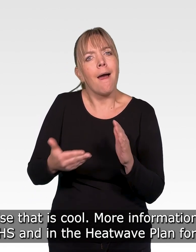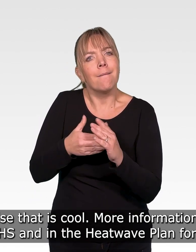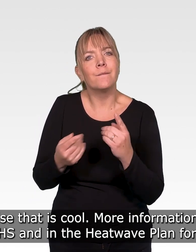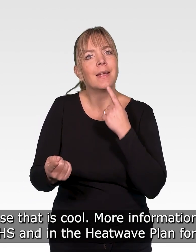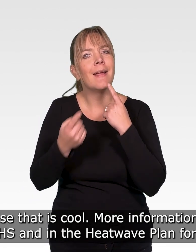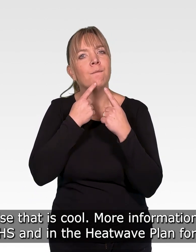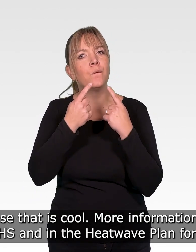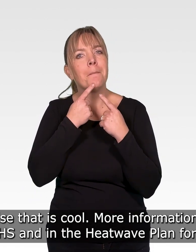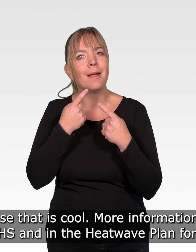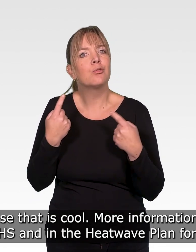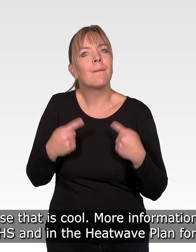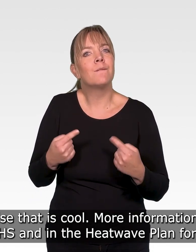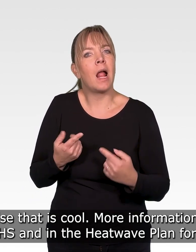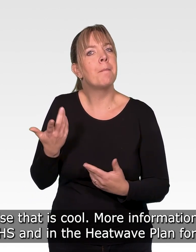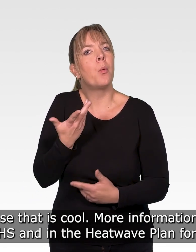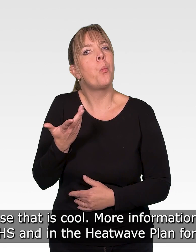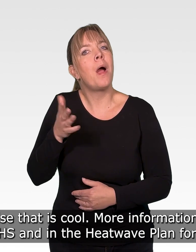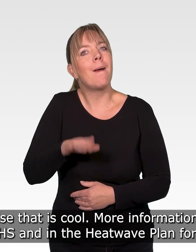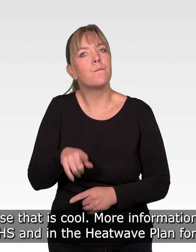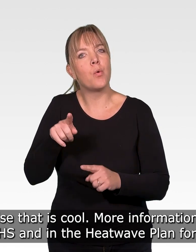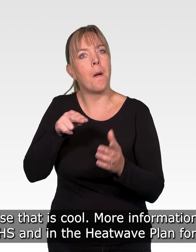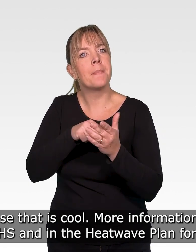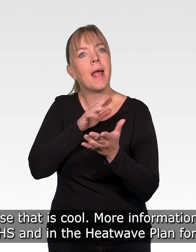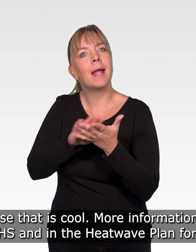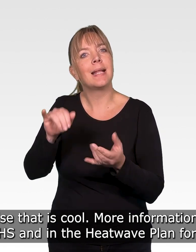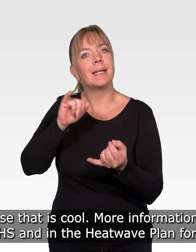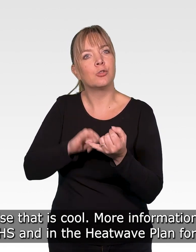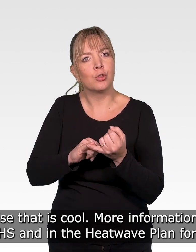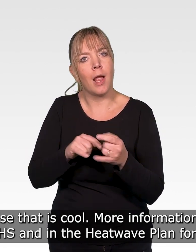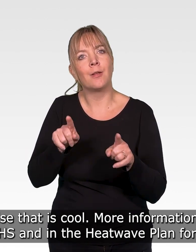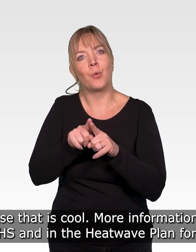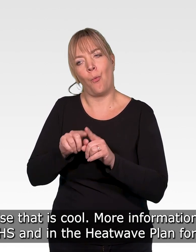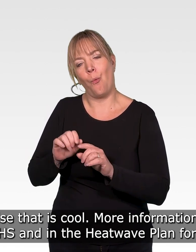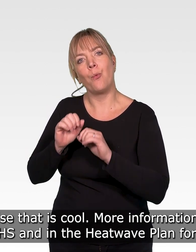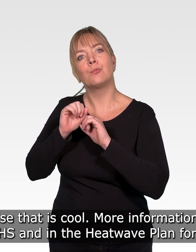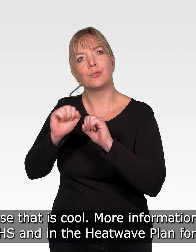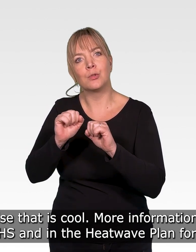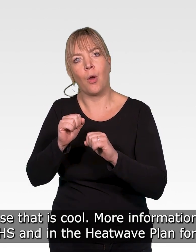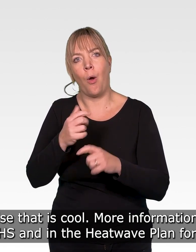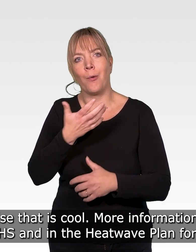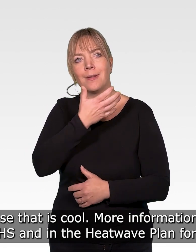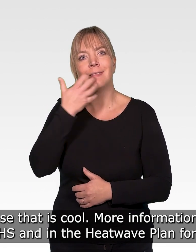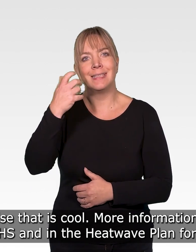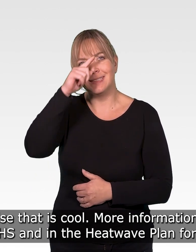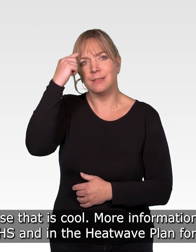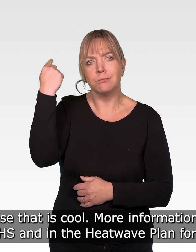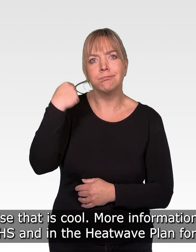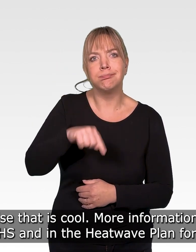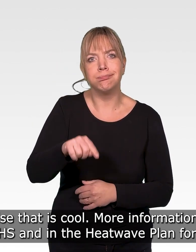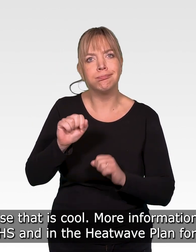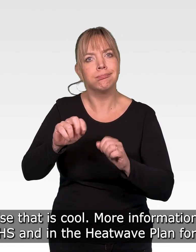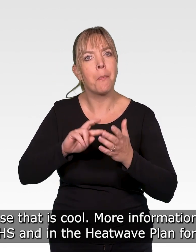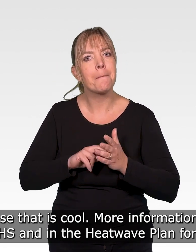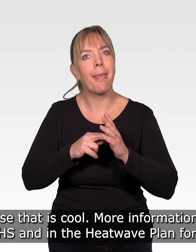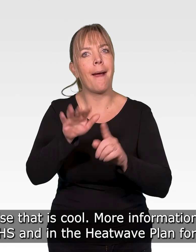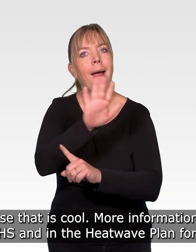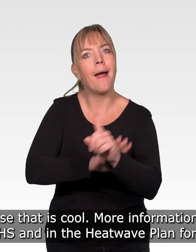More information is available from the NHS and in the Heatwave Plan for England, developed by the UK Health Security